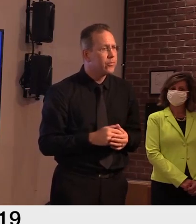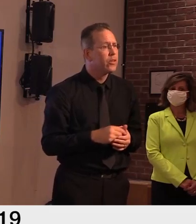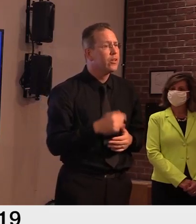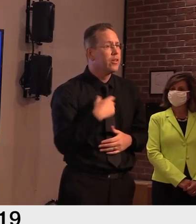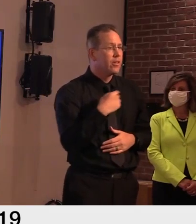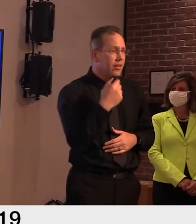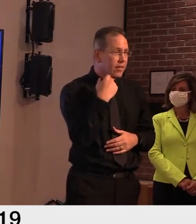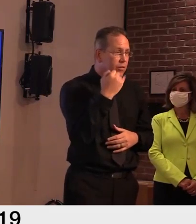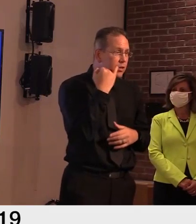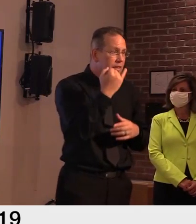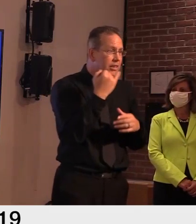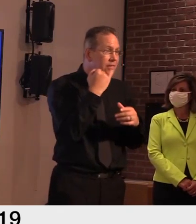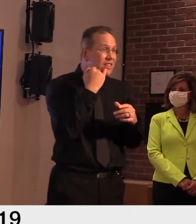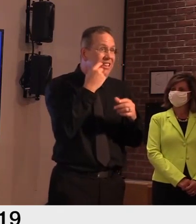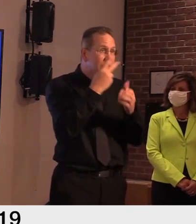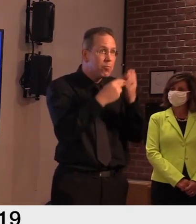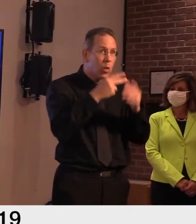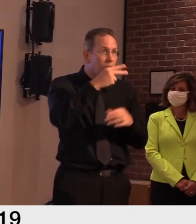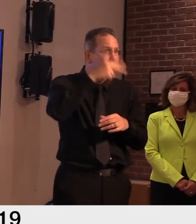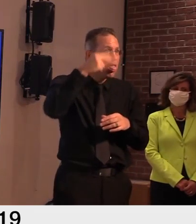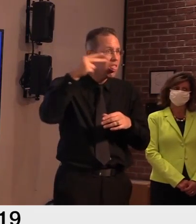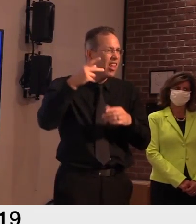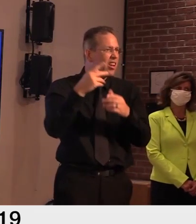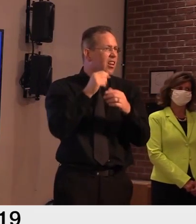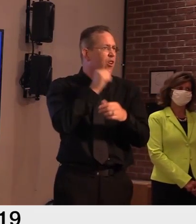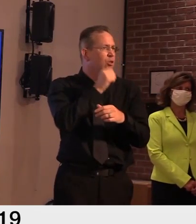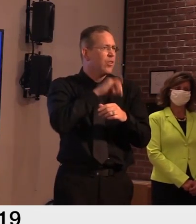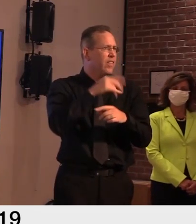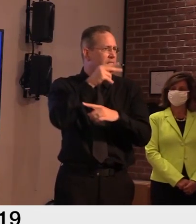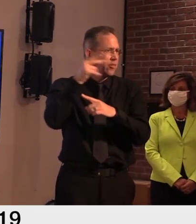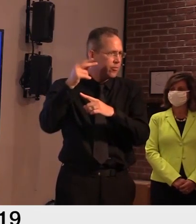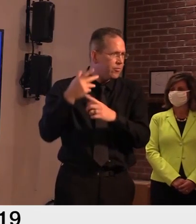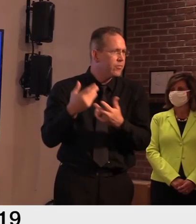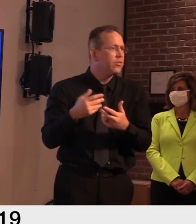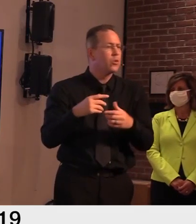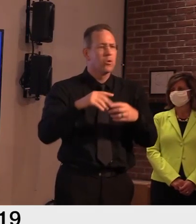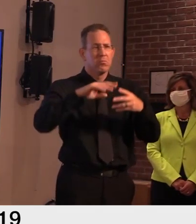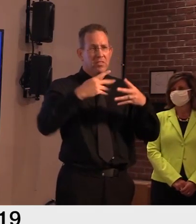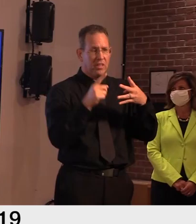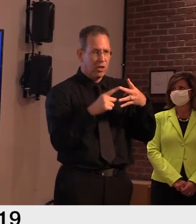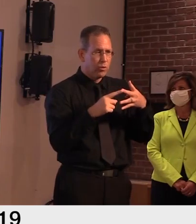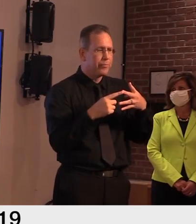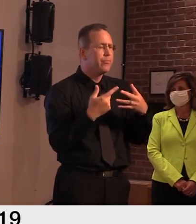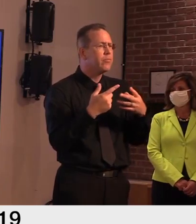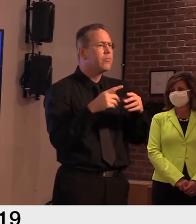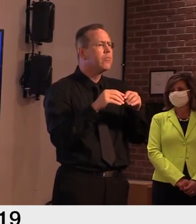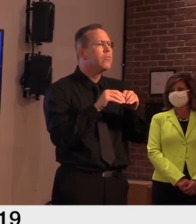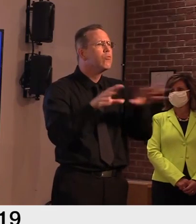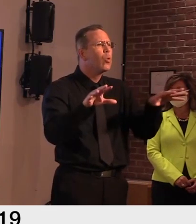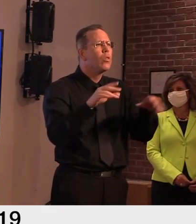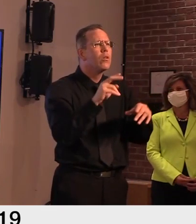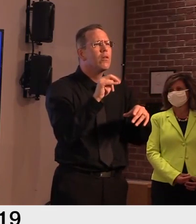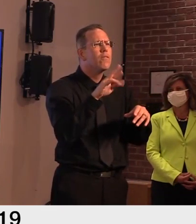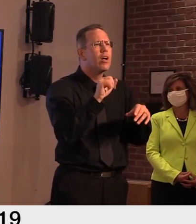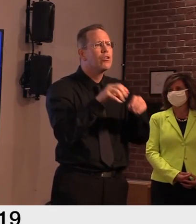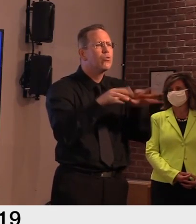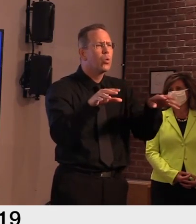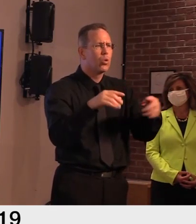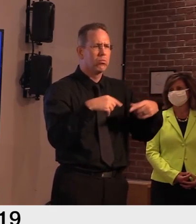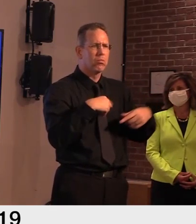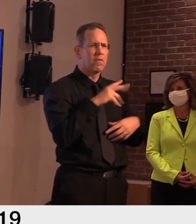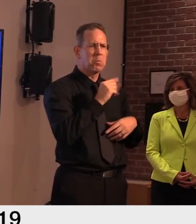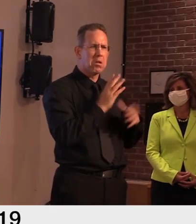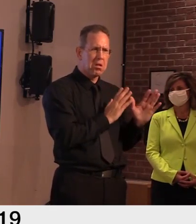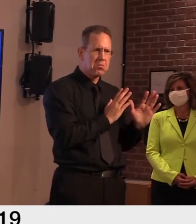but also well above our threshold, and it's been above our threshold of 4% for some time. So again, this is what we would see in Vermont